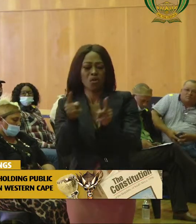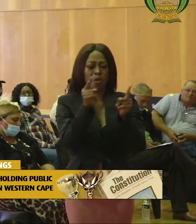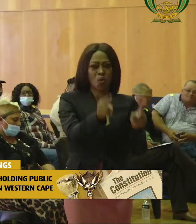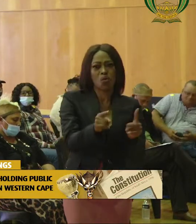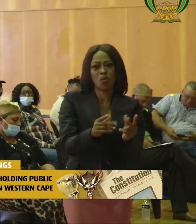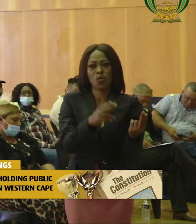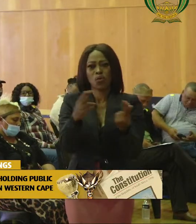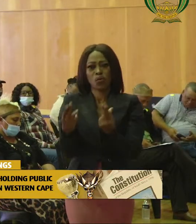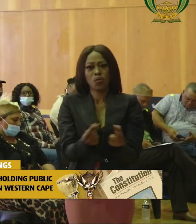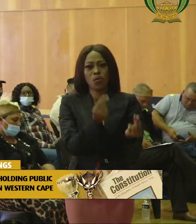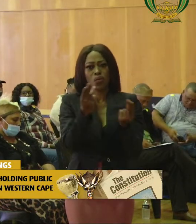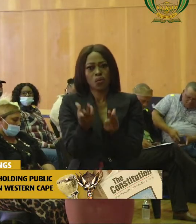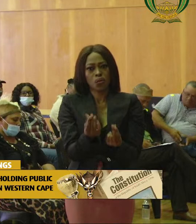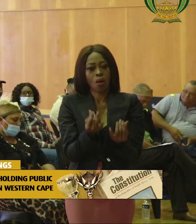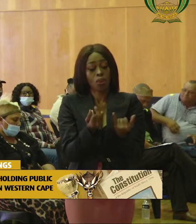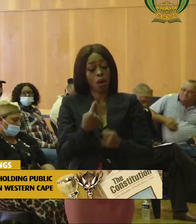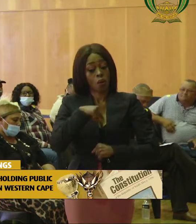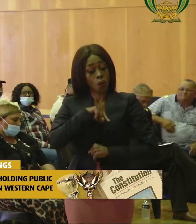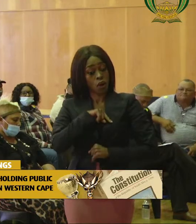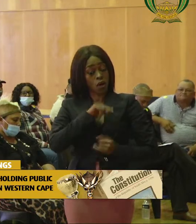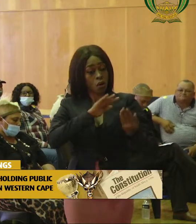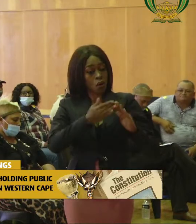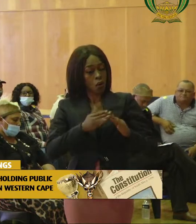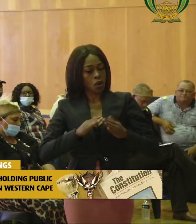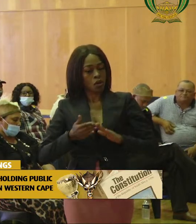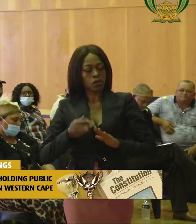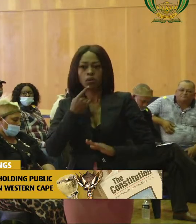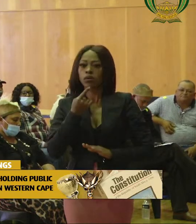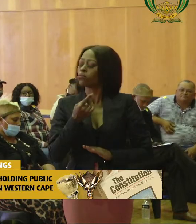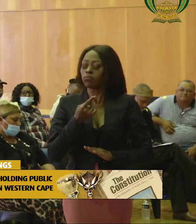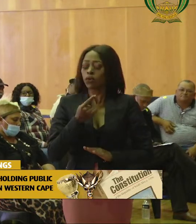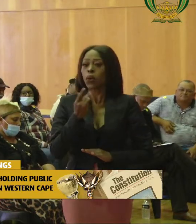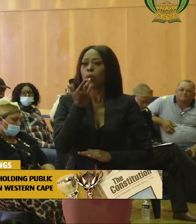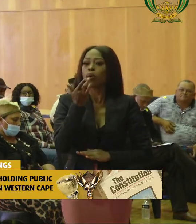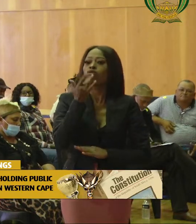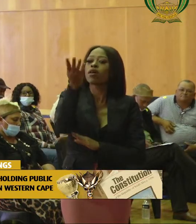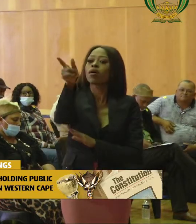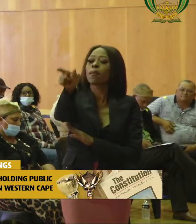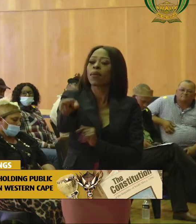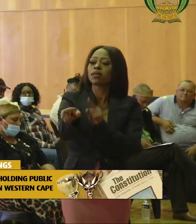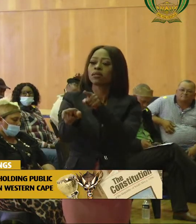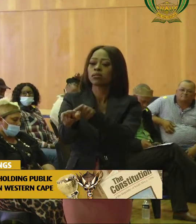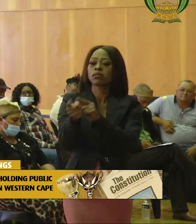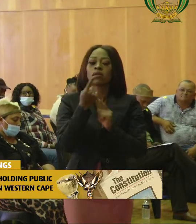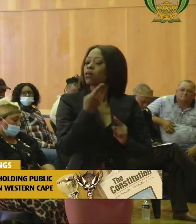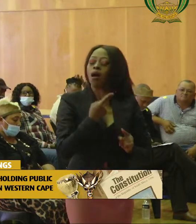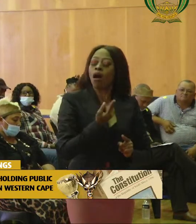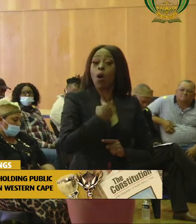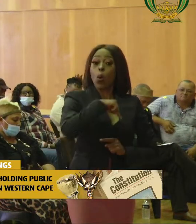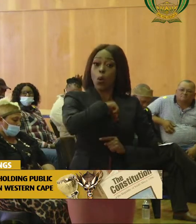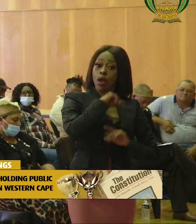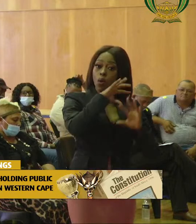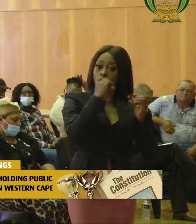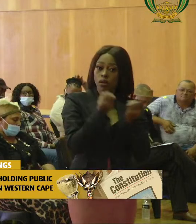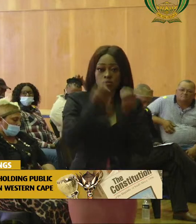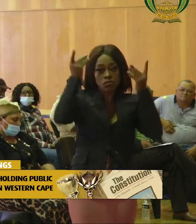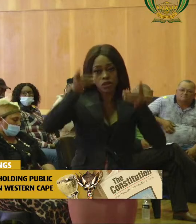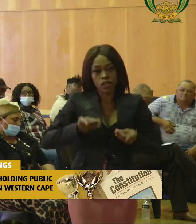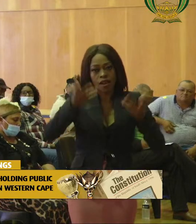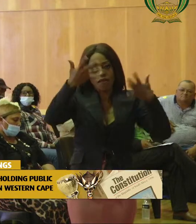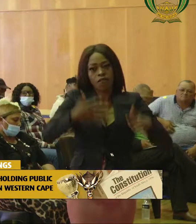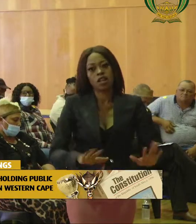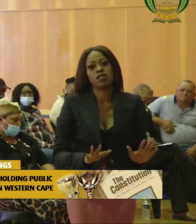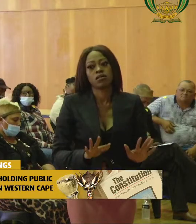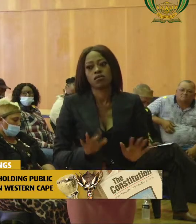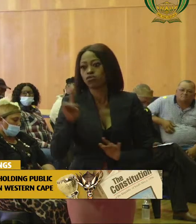bethi besithi abahlali sifuna uzibanibani, bona bathi bengumbutho, umbutho ugqibile